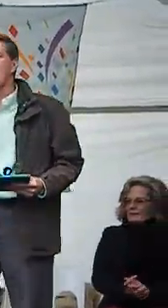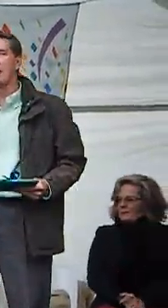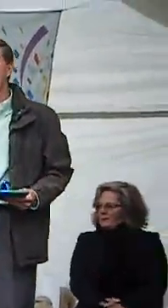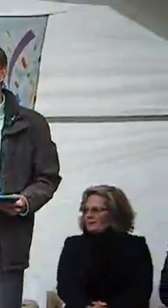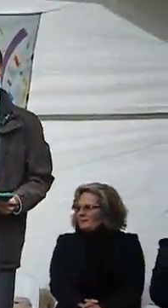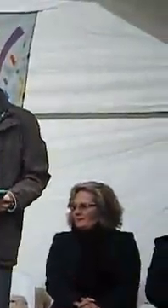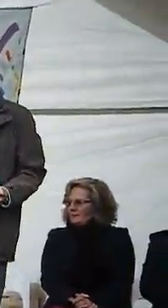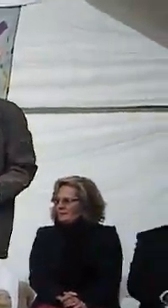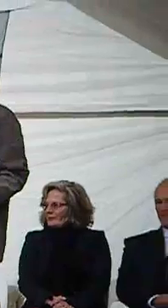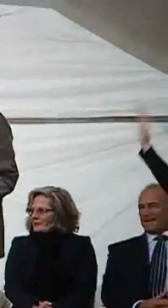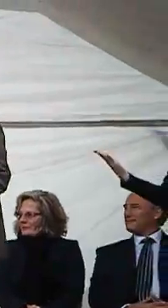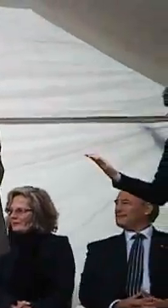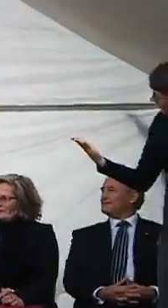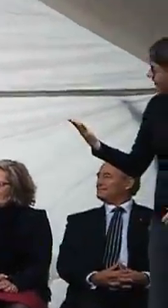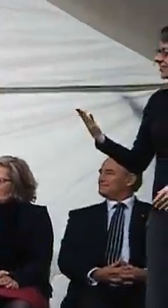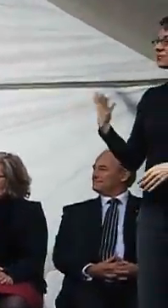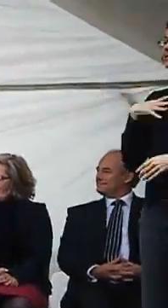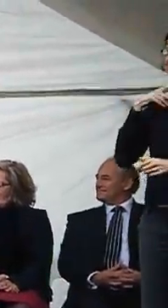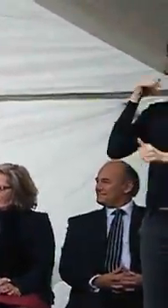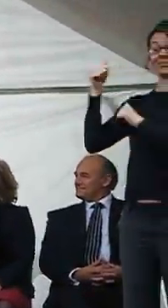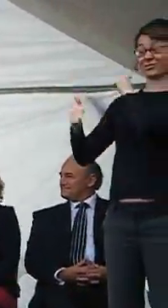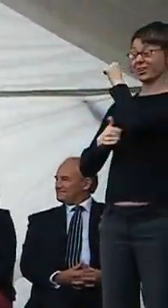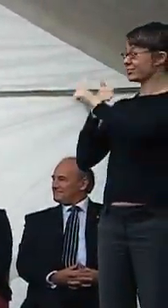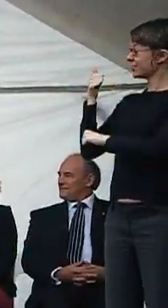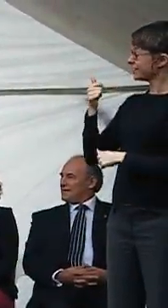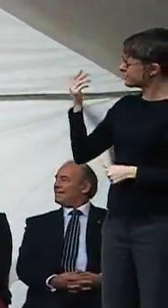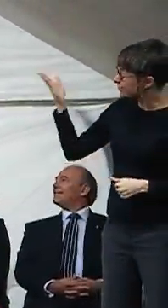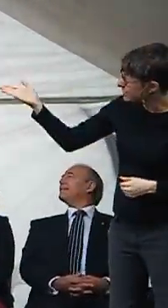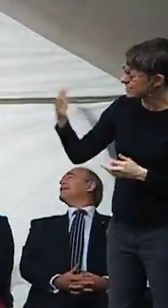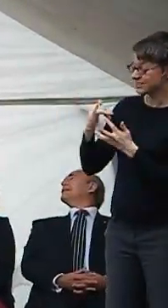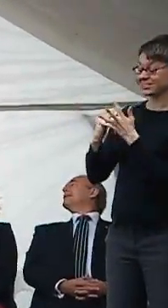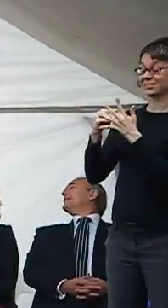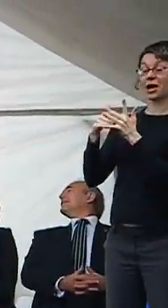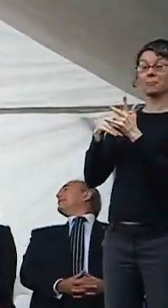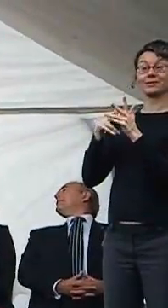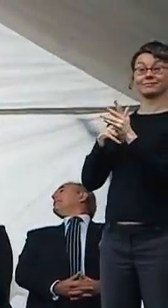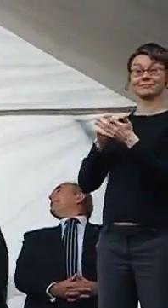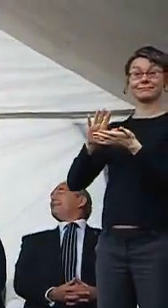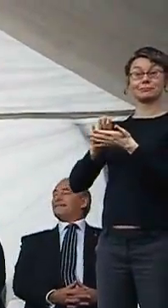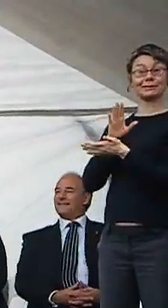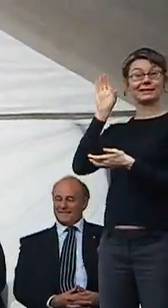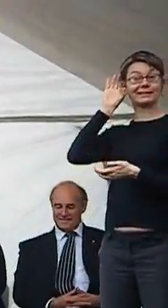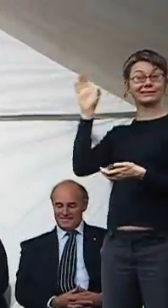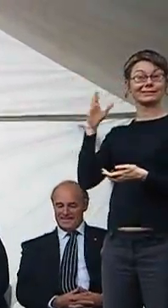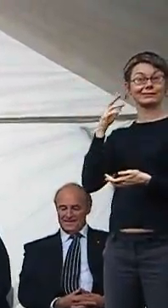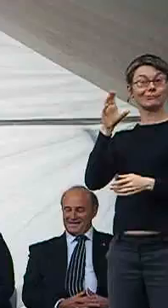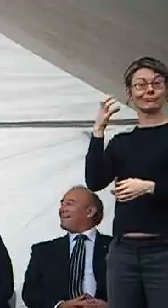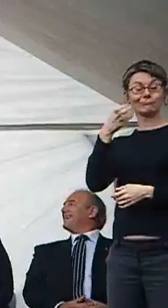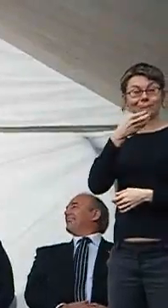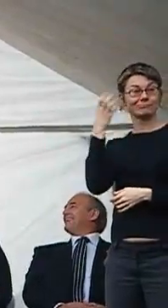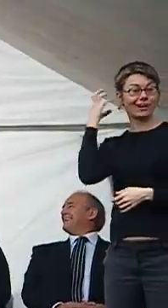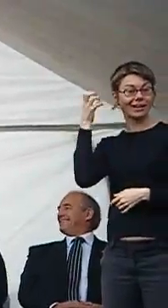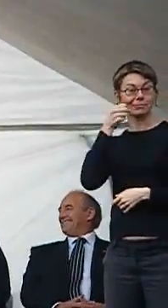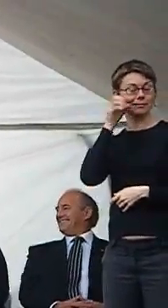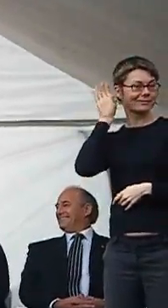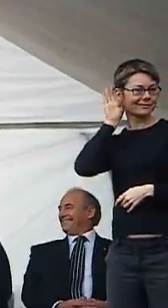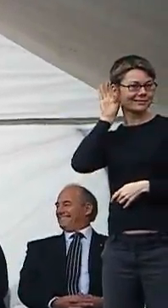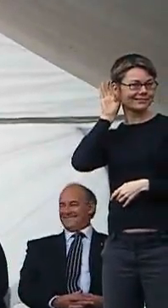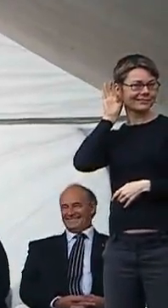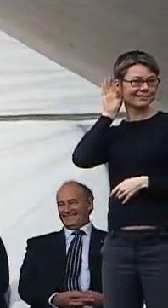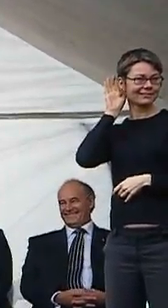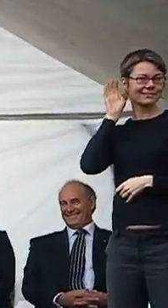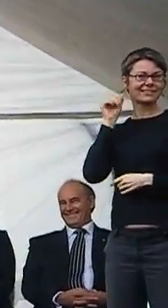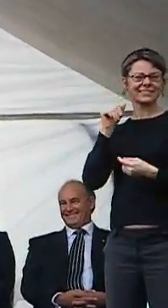Simon, thank you very much for that. And can I just say congratulations to Simon too. It's an absolute delight to listen to him on the radio and see him do so